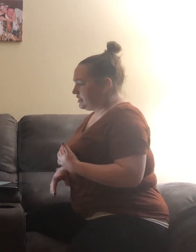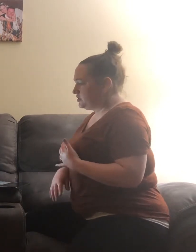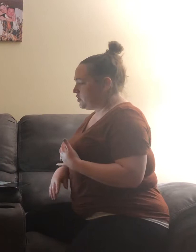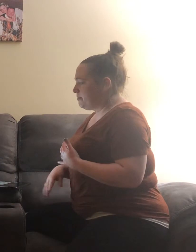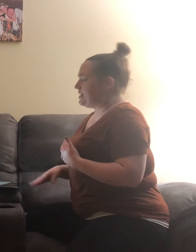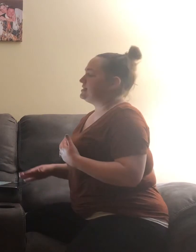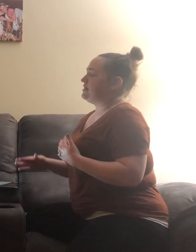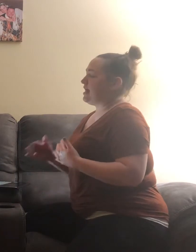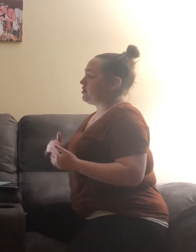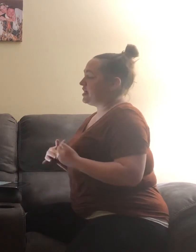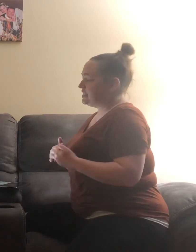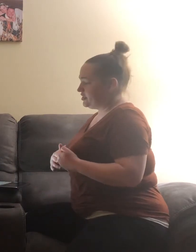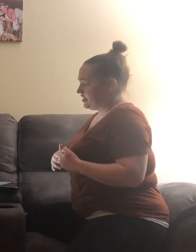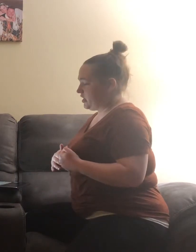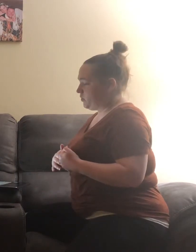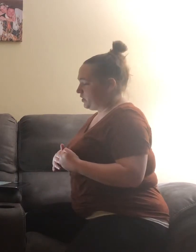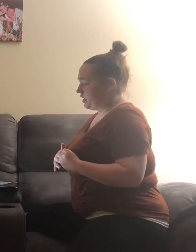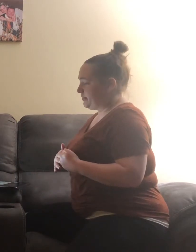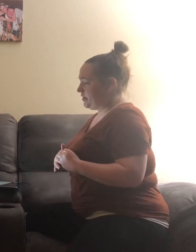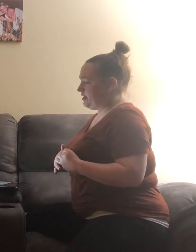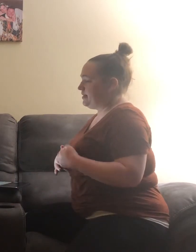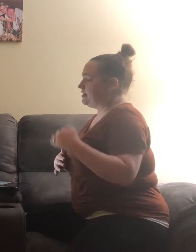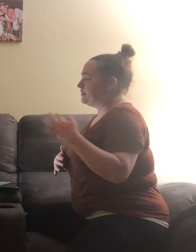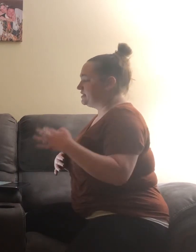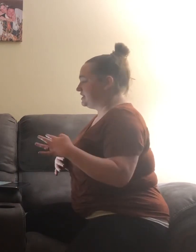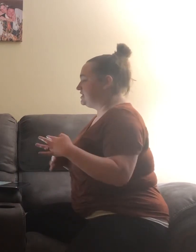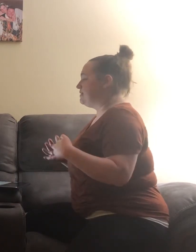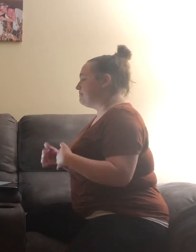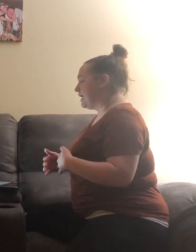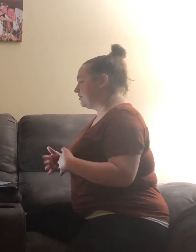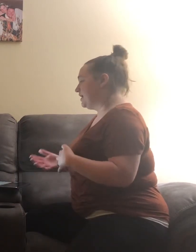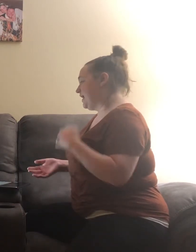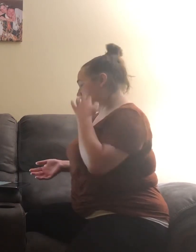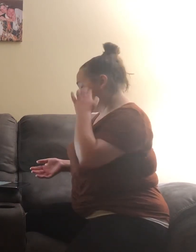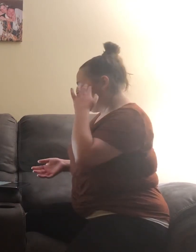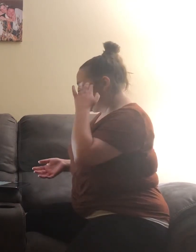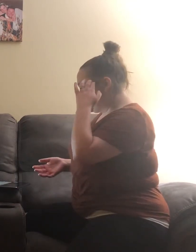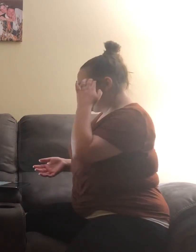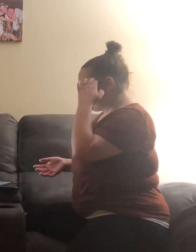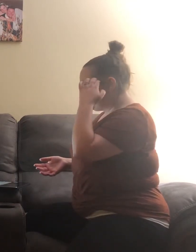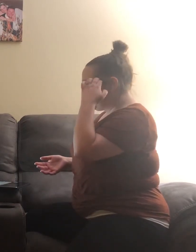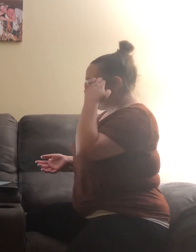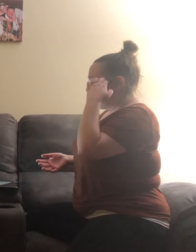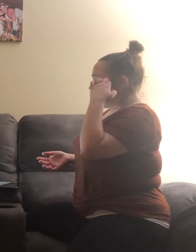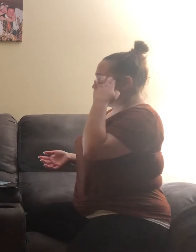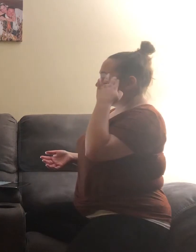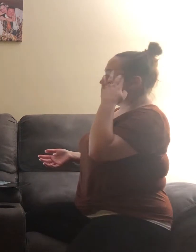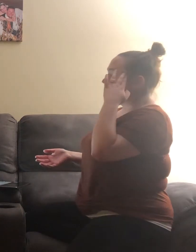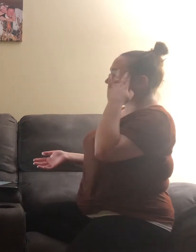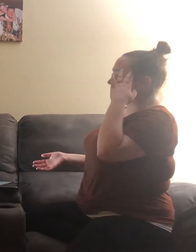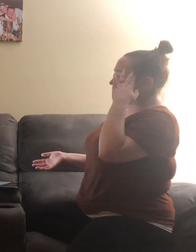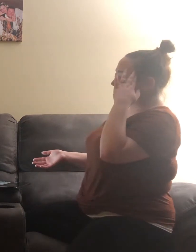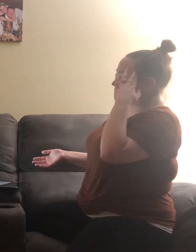so based on that criteria, we're going to put him in the persistent moderate category. And so currently using